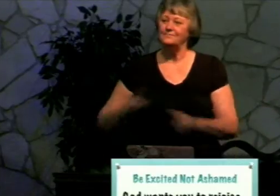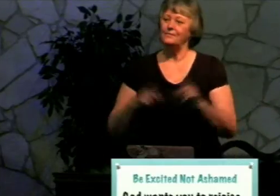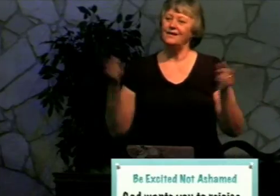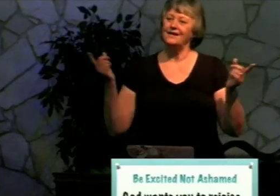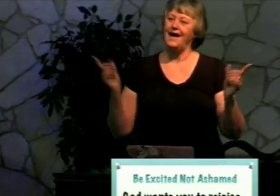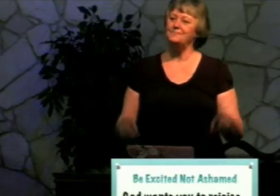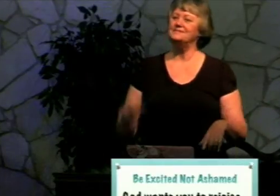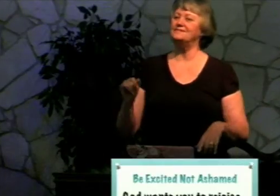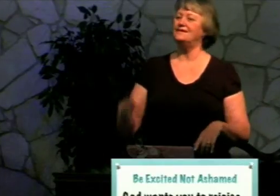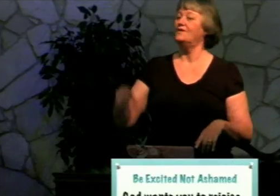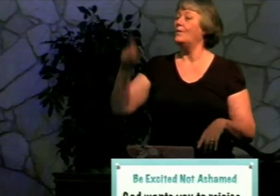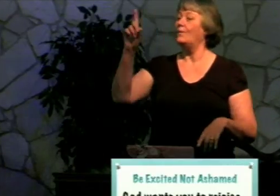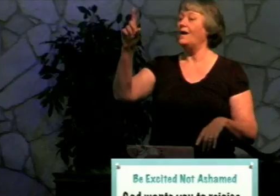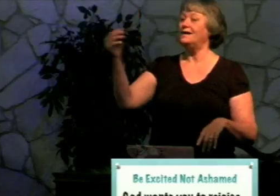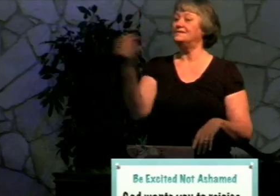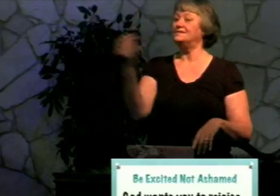But what happens if one gives